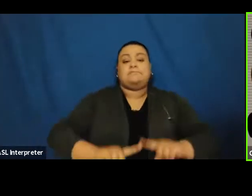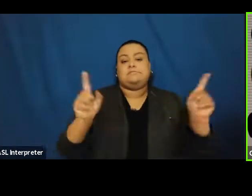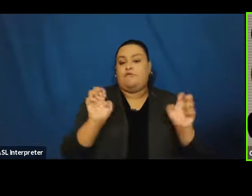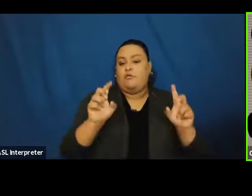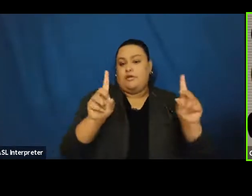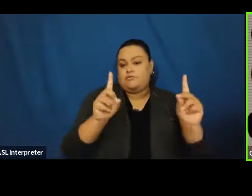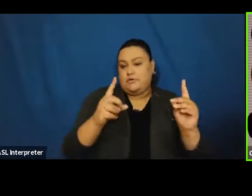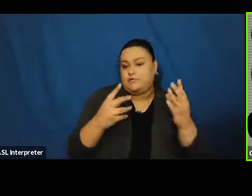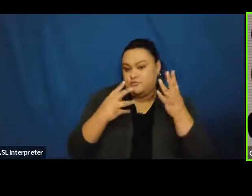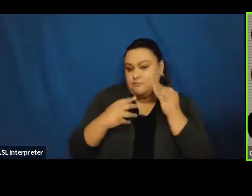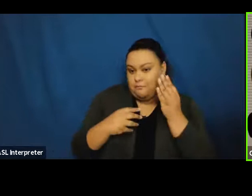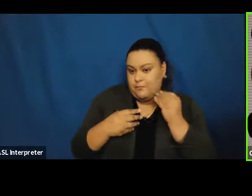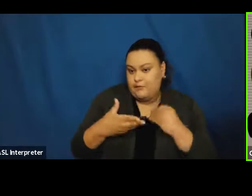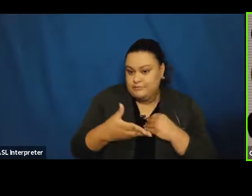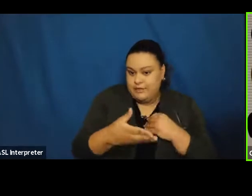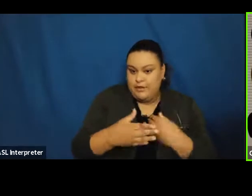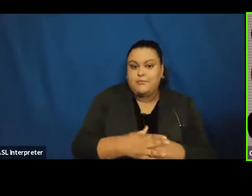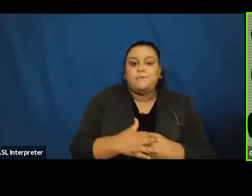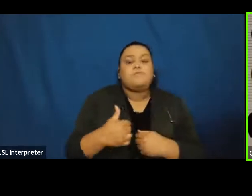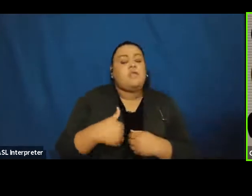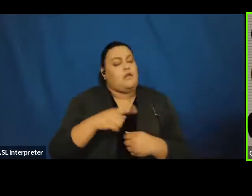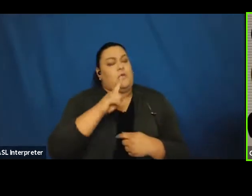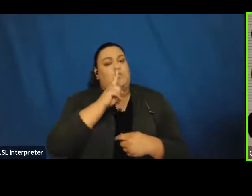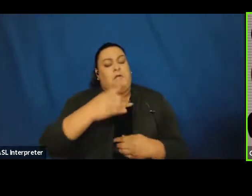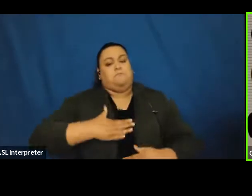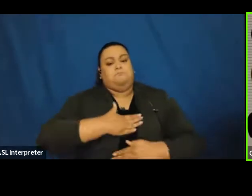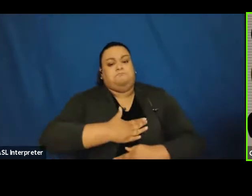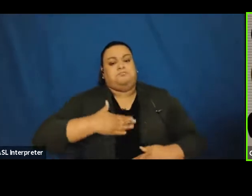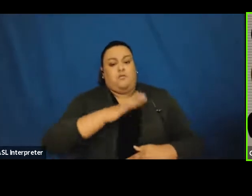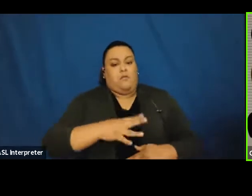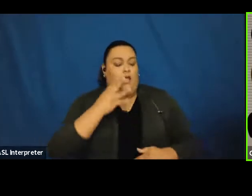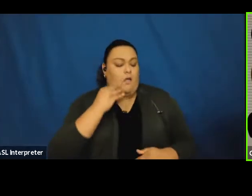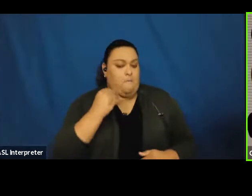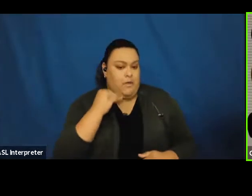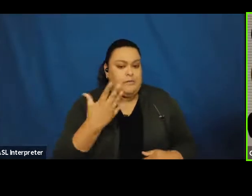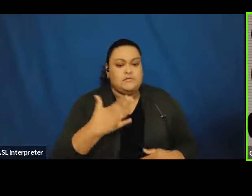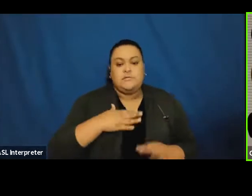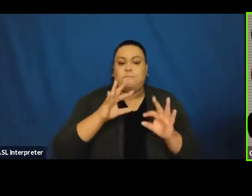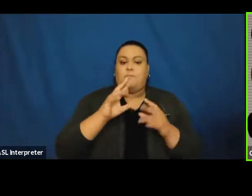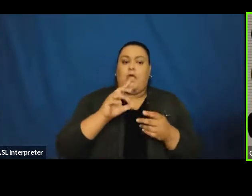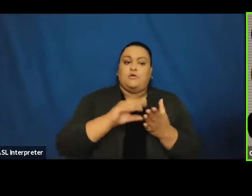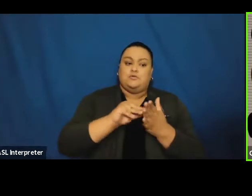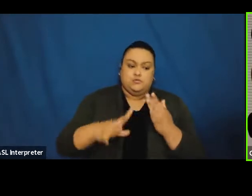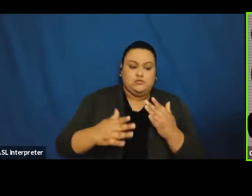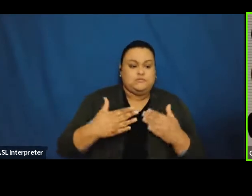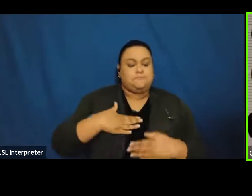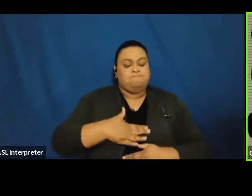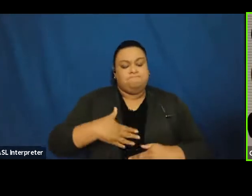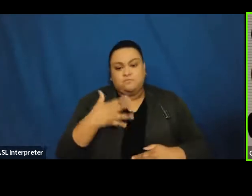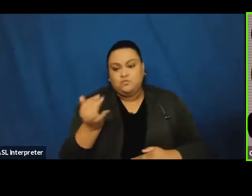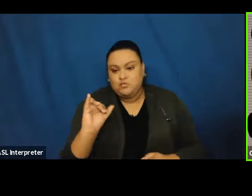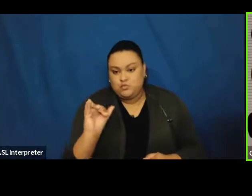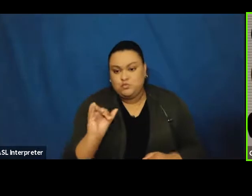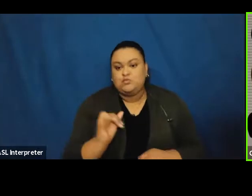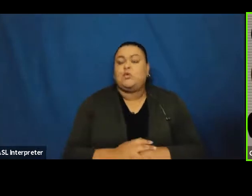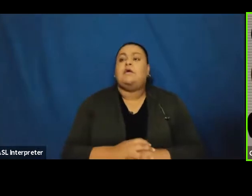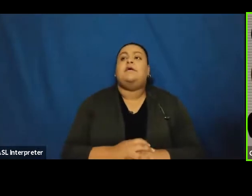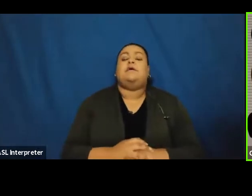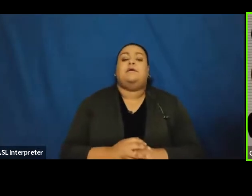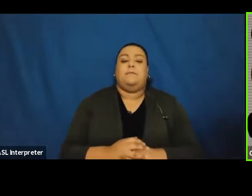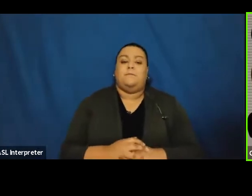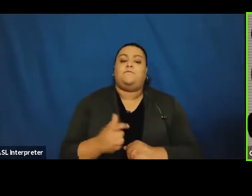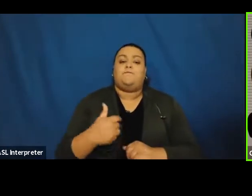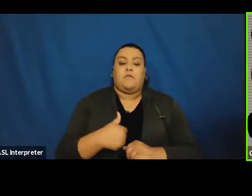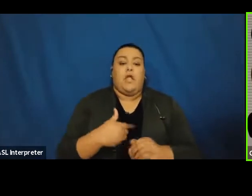experience. And I did that, and I really enjoyed it. My students had a good time, and I would take